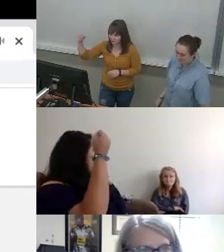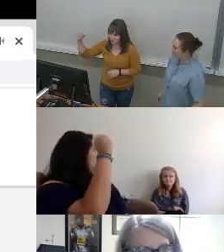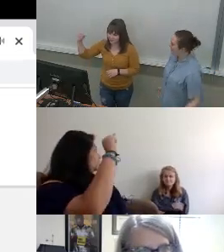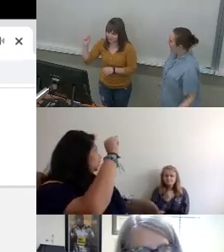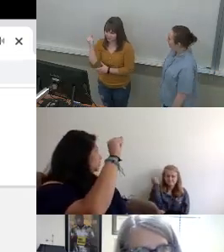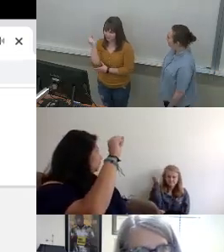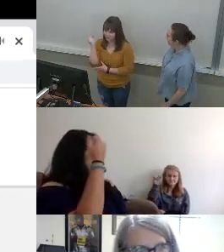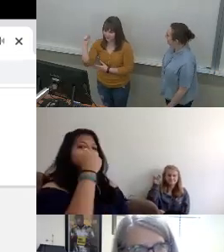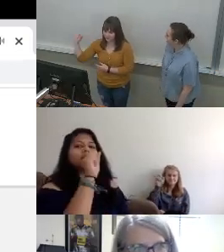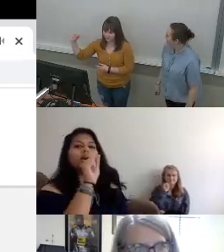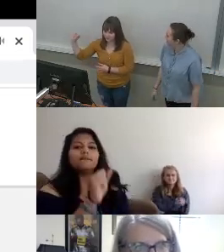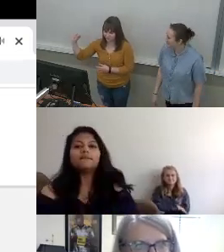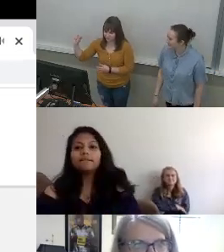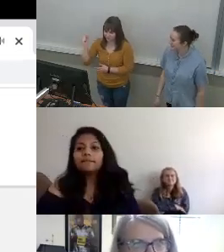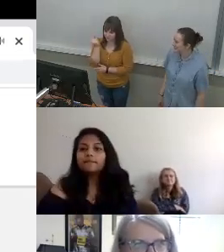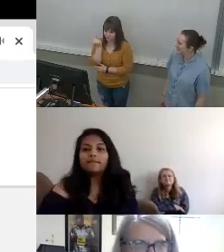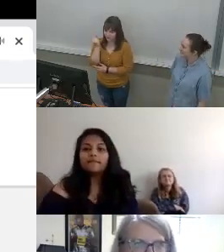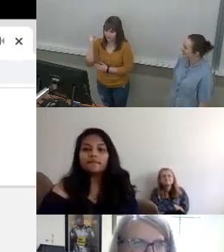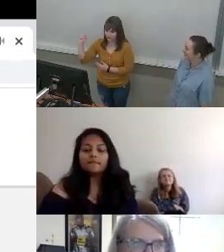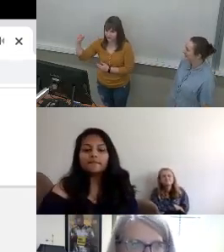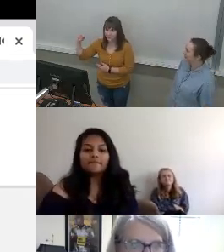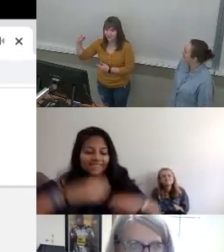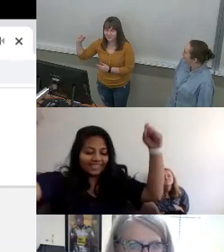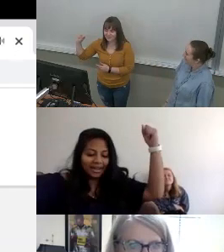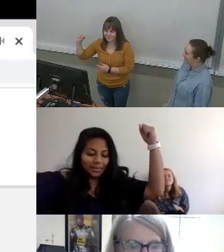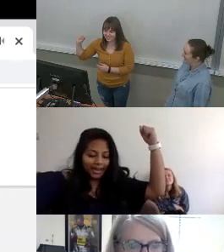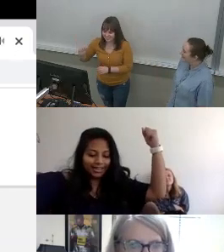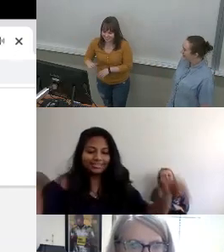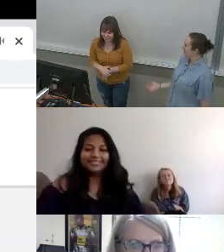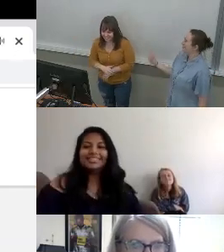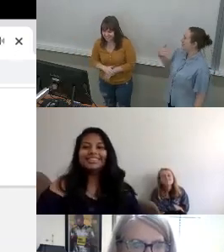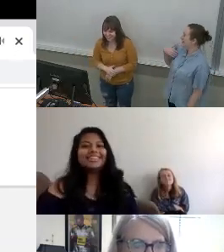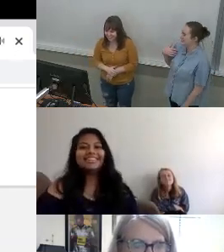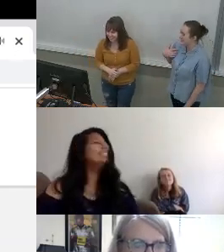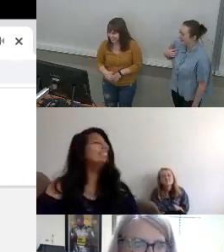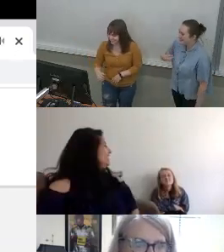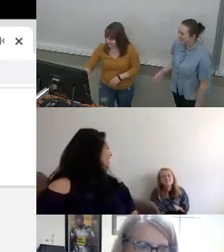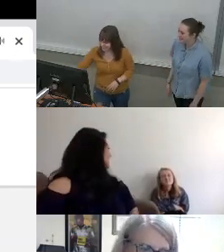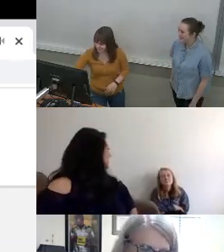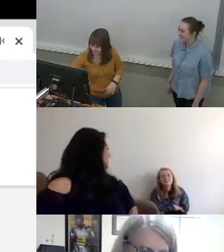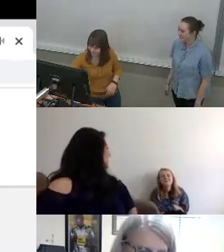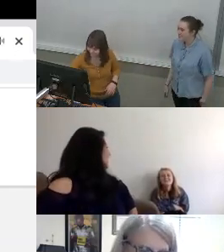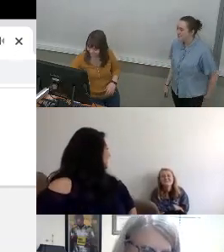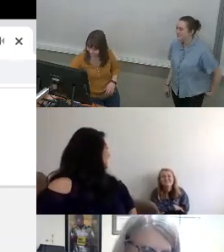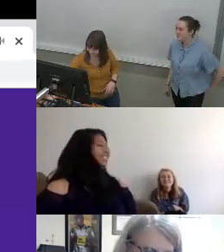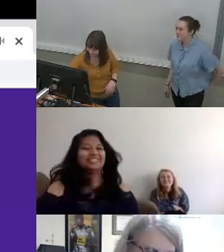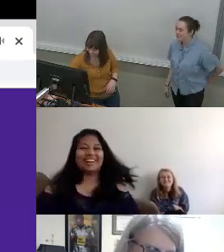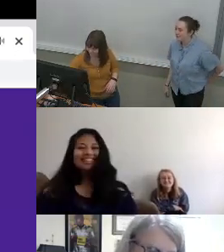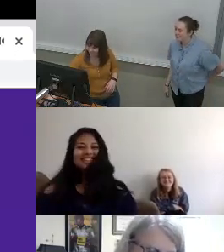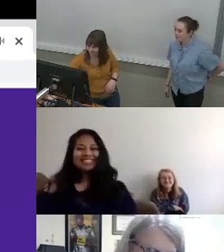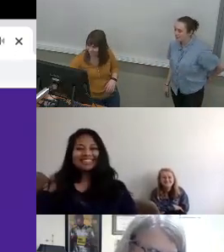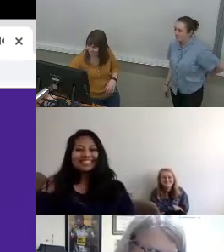Seems like for them to be done. Rude. I play to win. You're just beating me.